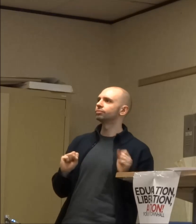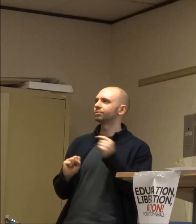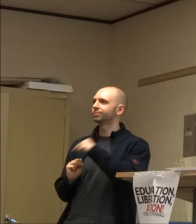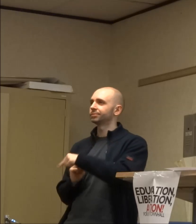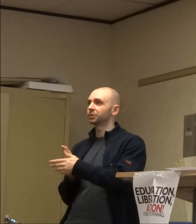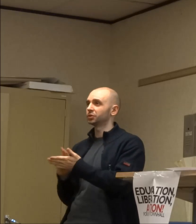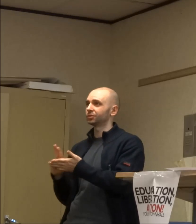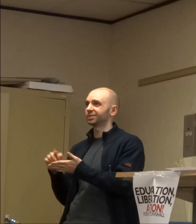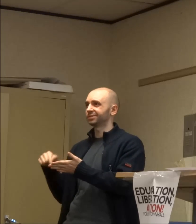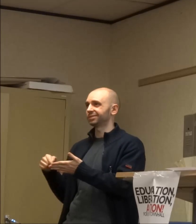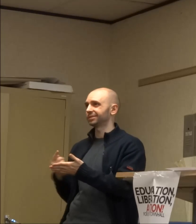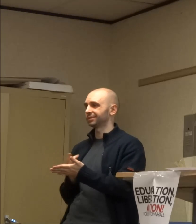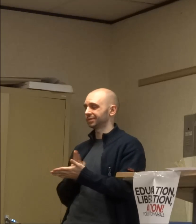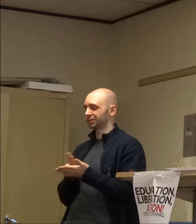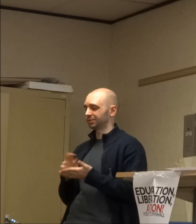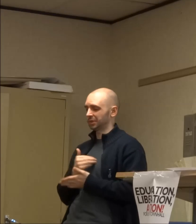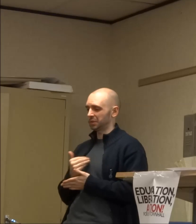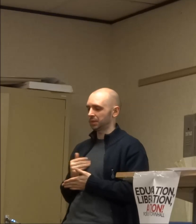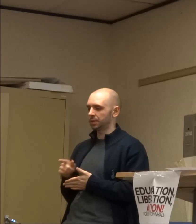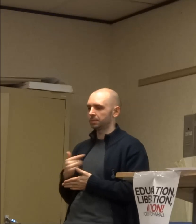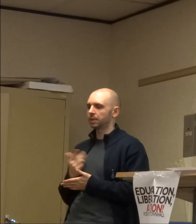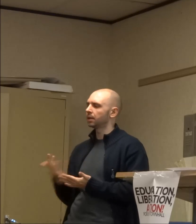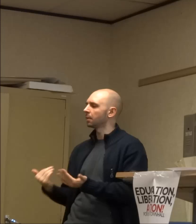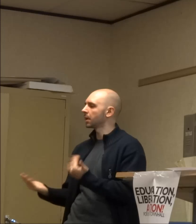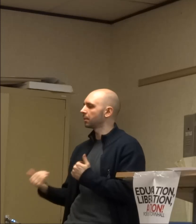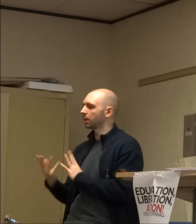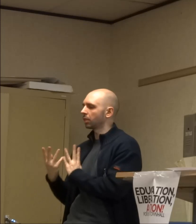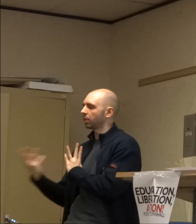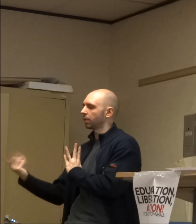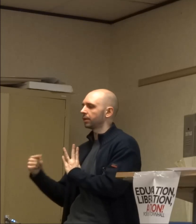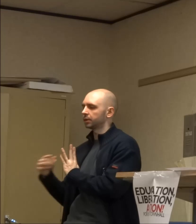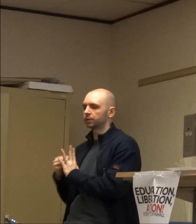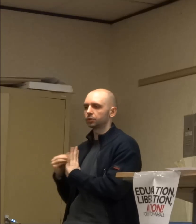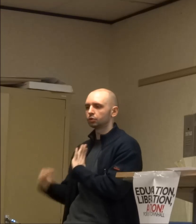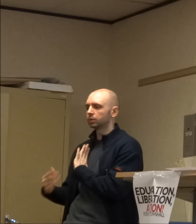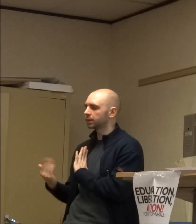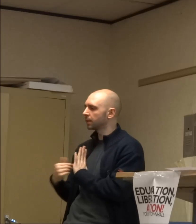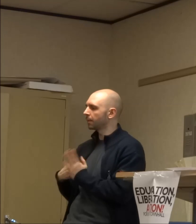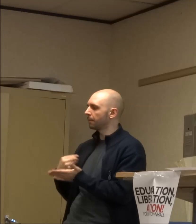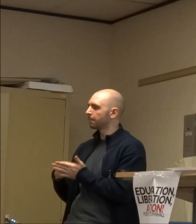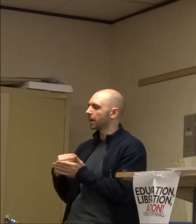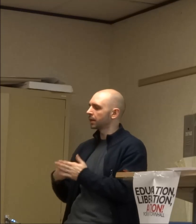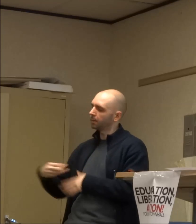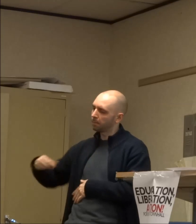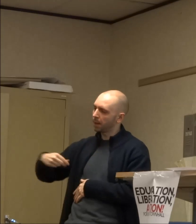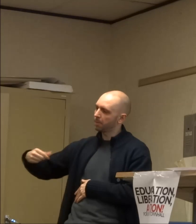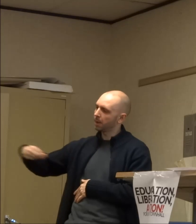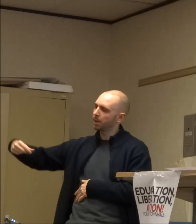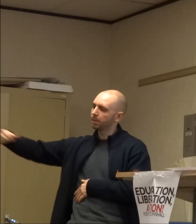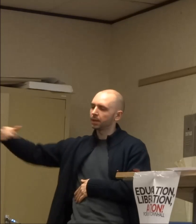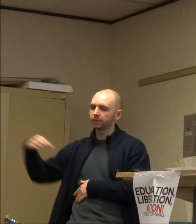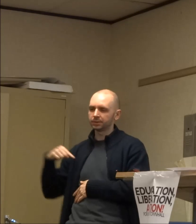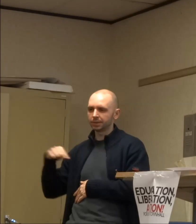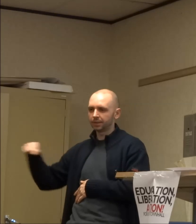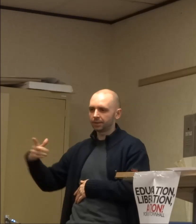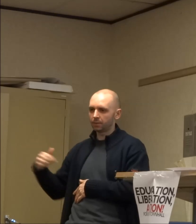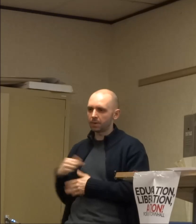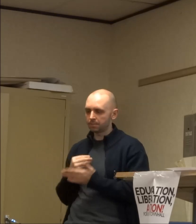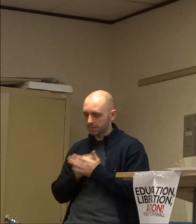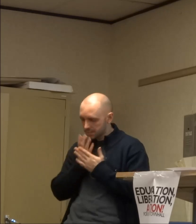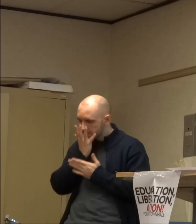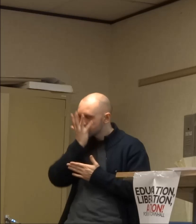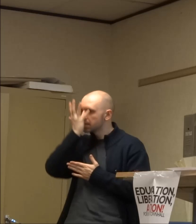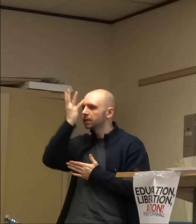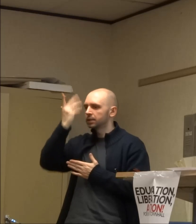TYP has found a winning formula for success that has been demonstrated in countless reviews of the program. Unfortunately,